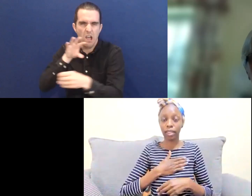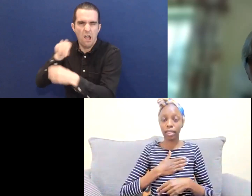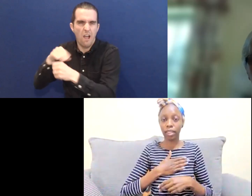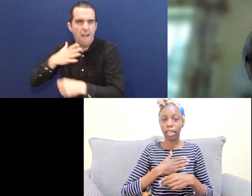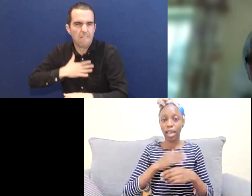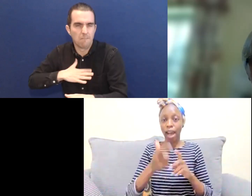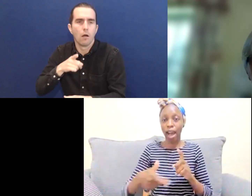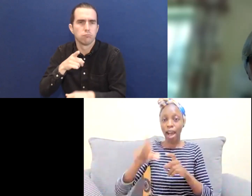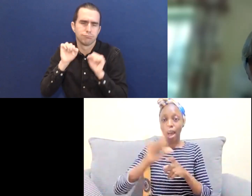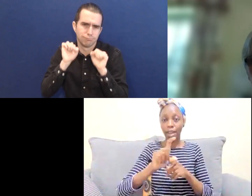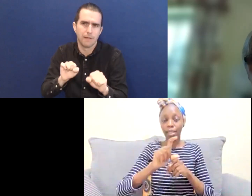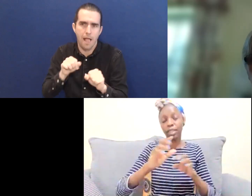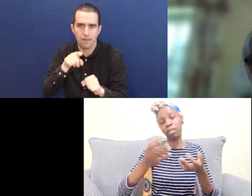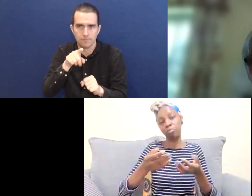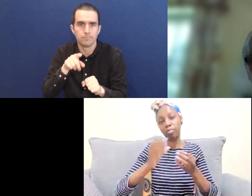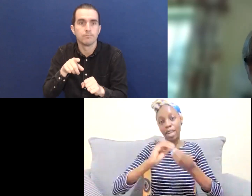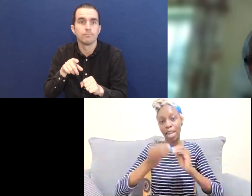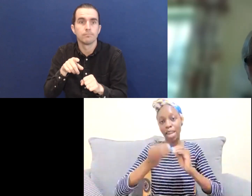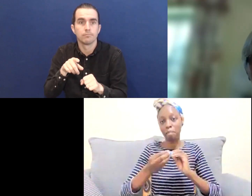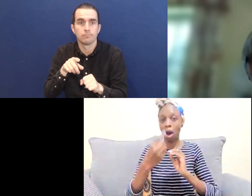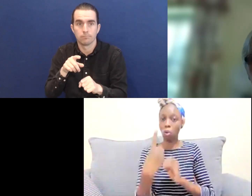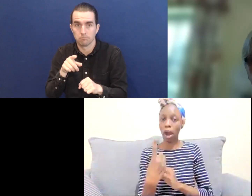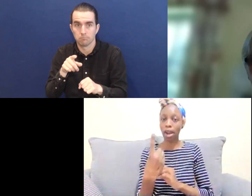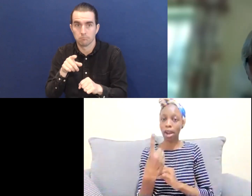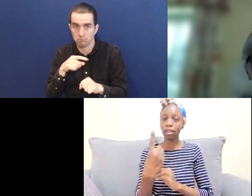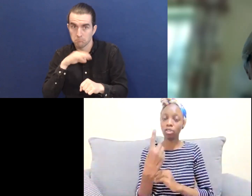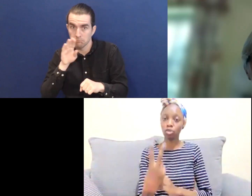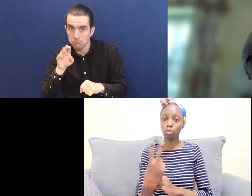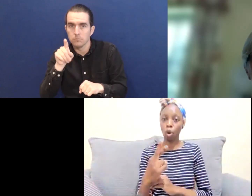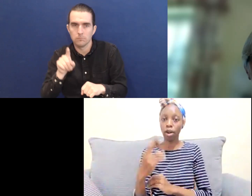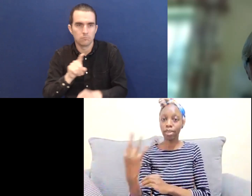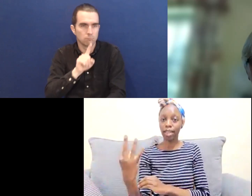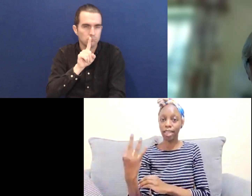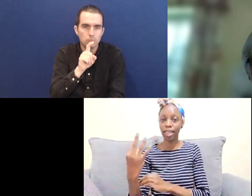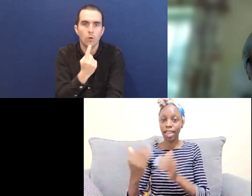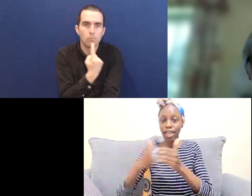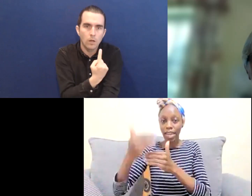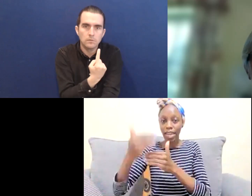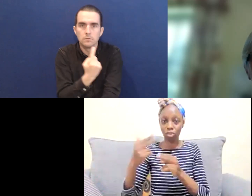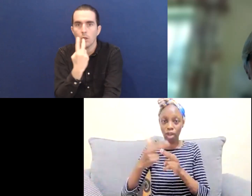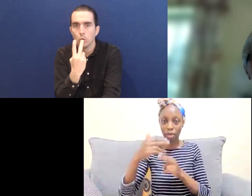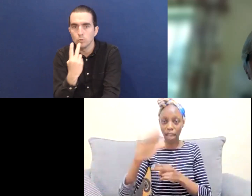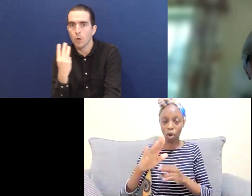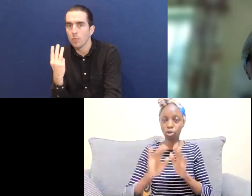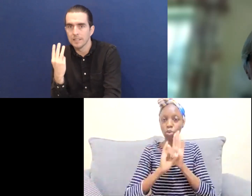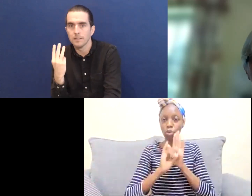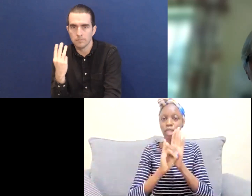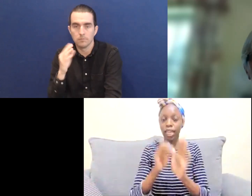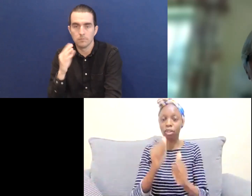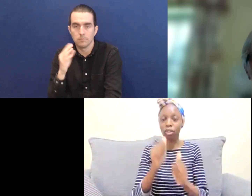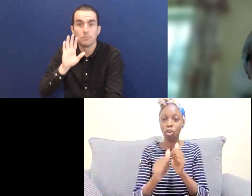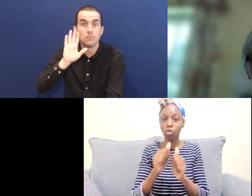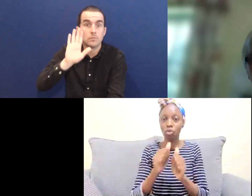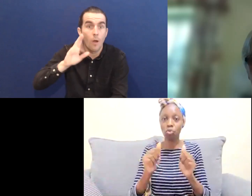the number 1, 2, or 3 next to your name to indicate which